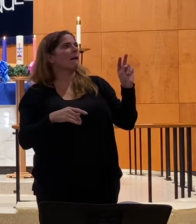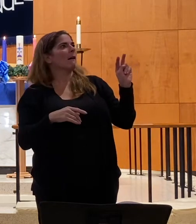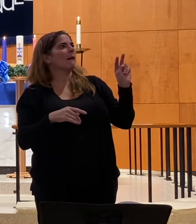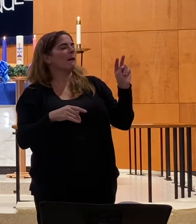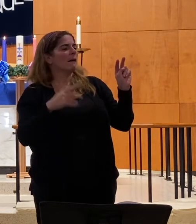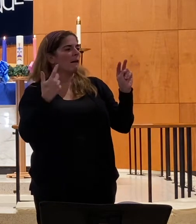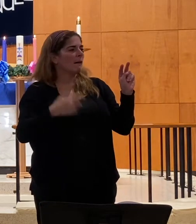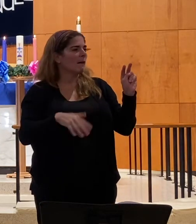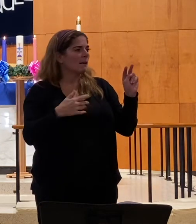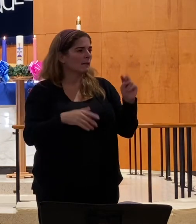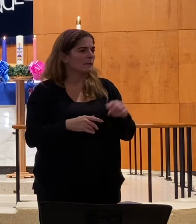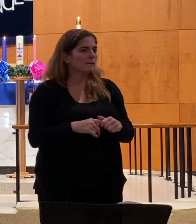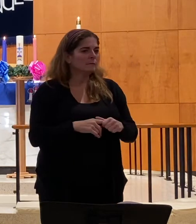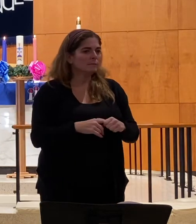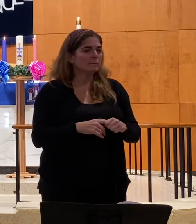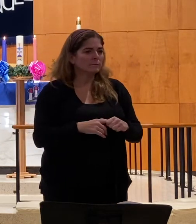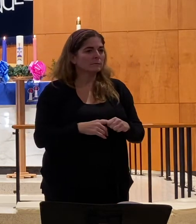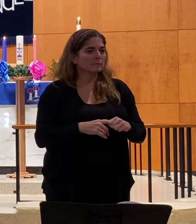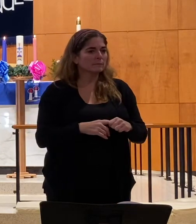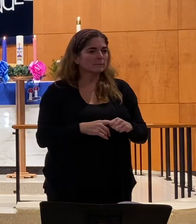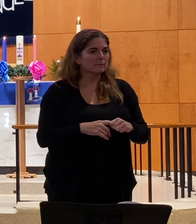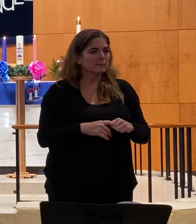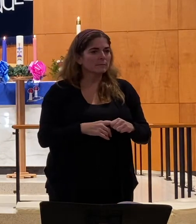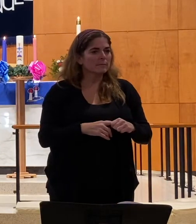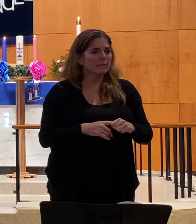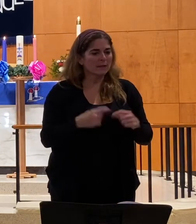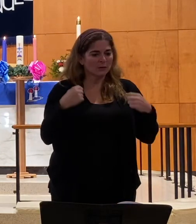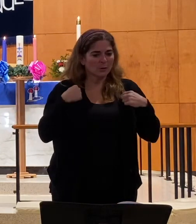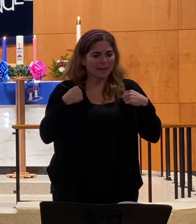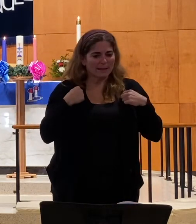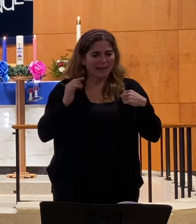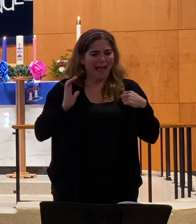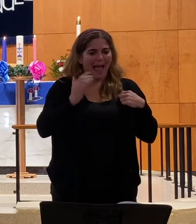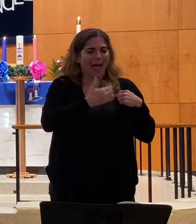doing, is exactly what we are to do.